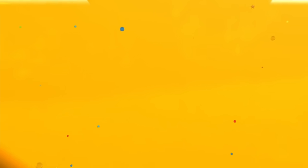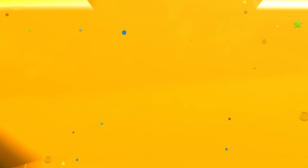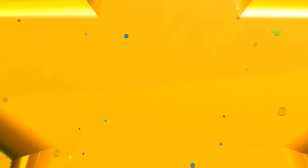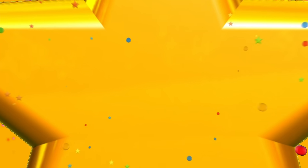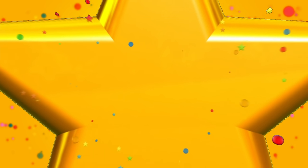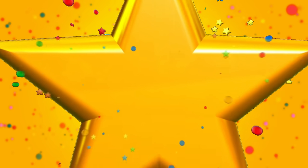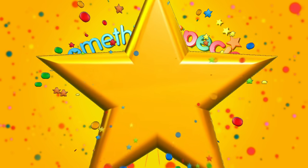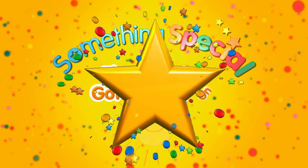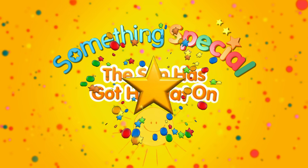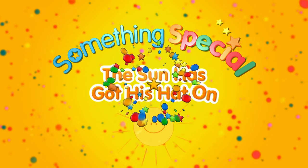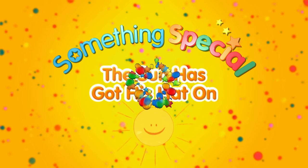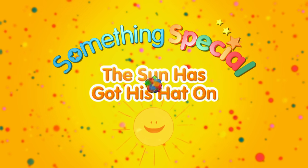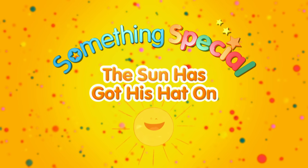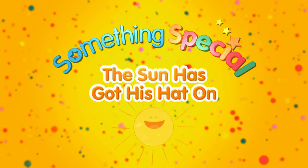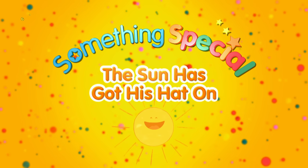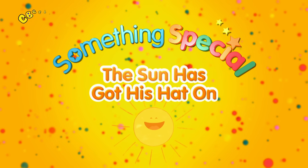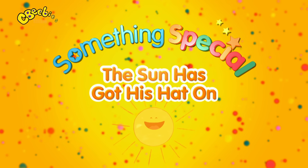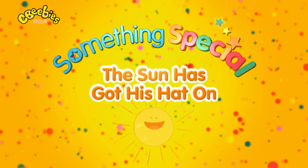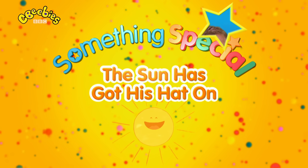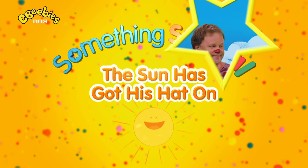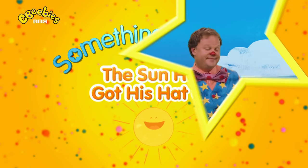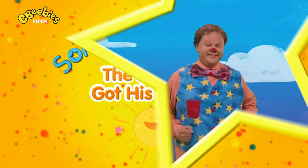The sun has got his hat on.